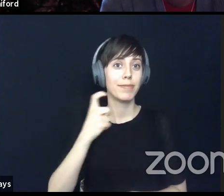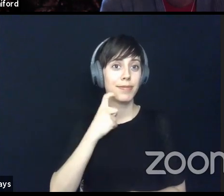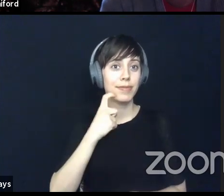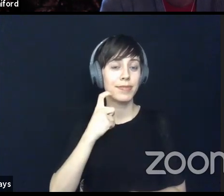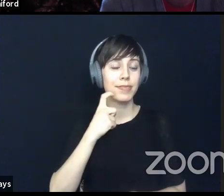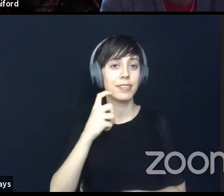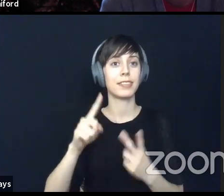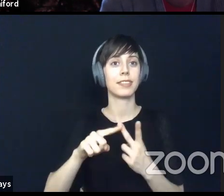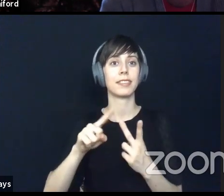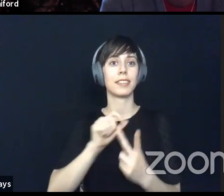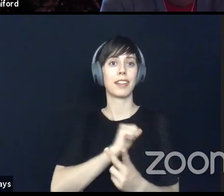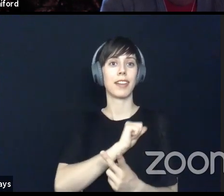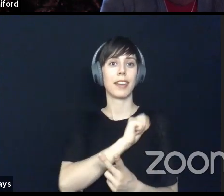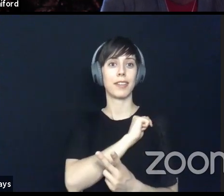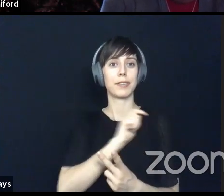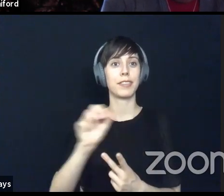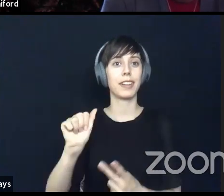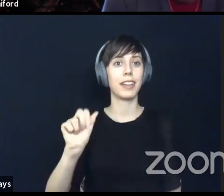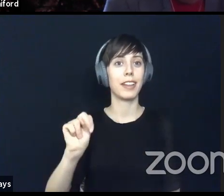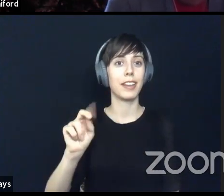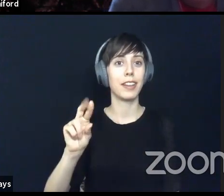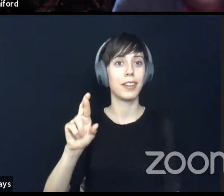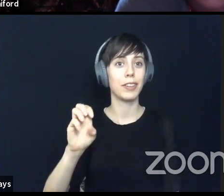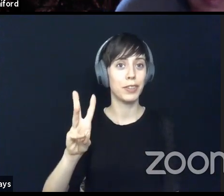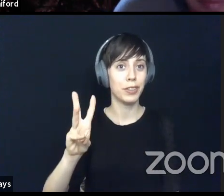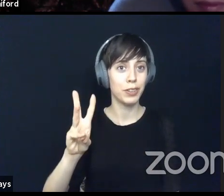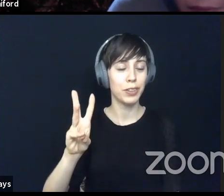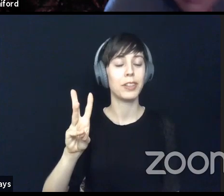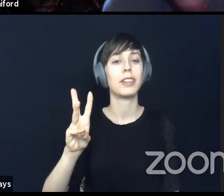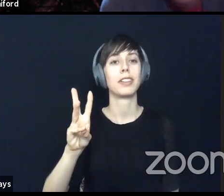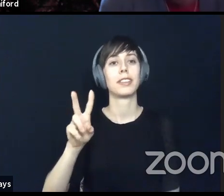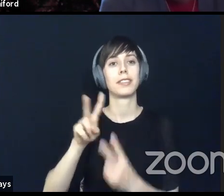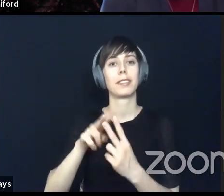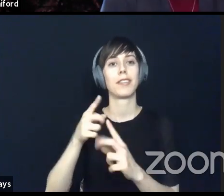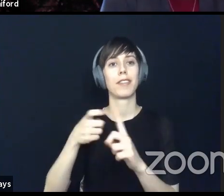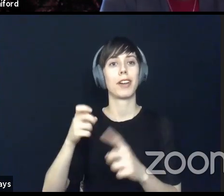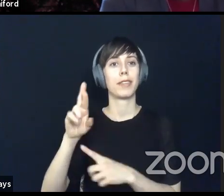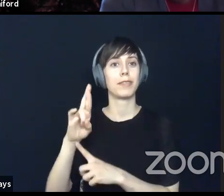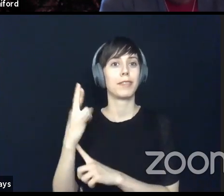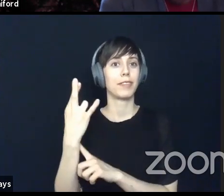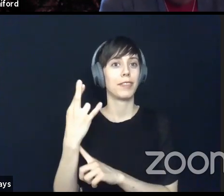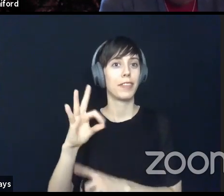with Andrew from Fingers Crossed Interpreting for our deaf and hard of hearing friends.